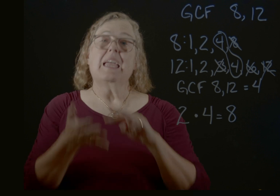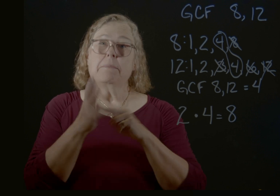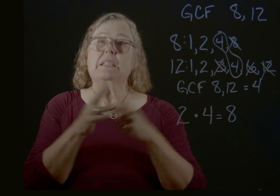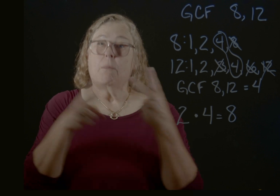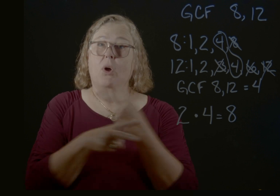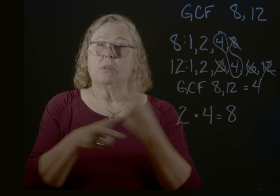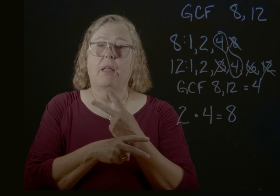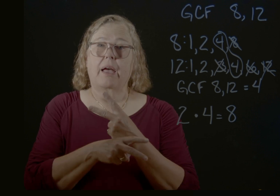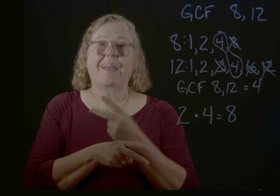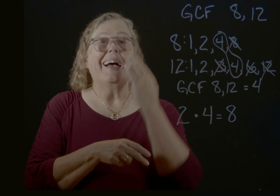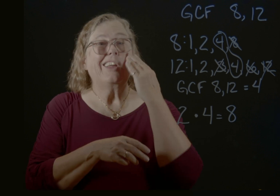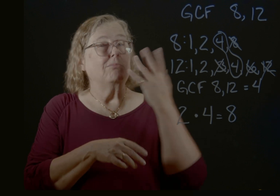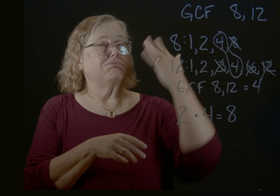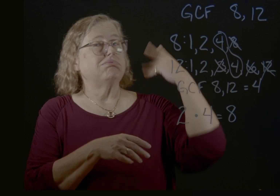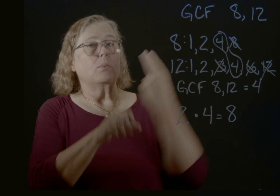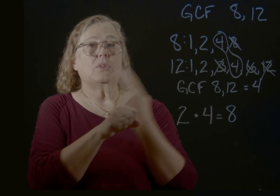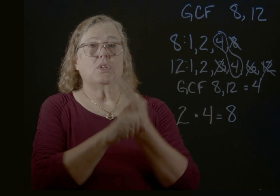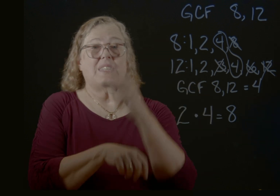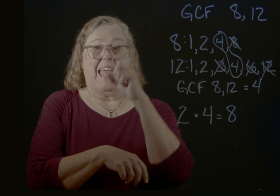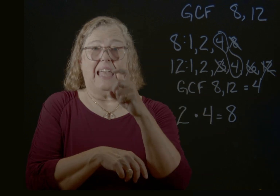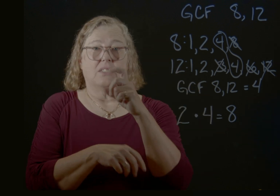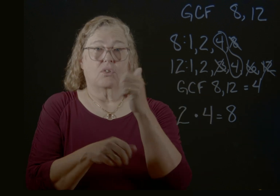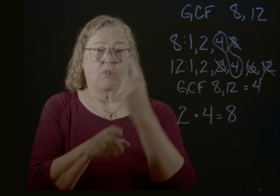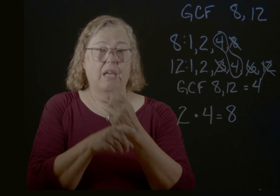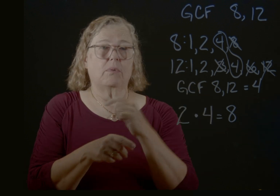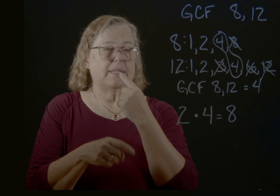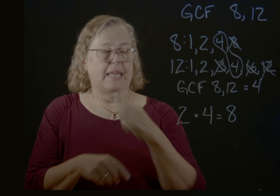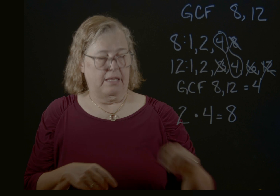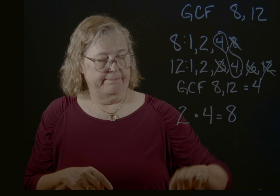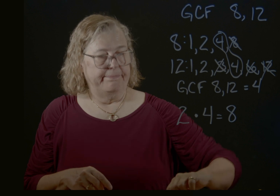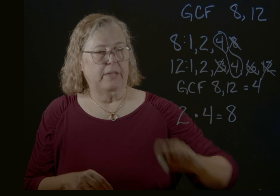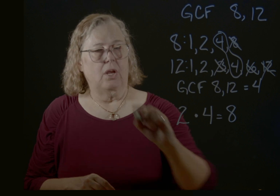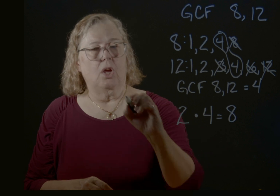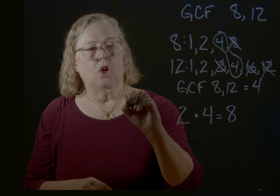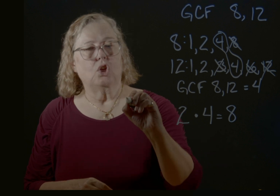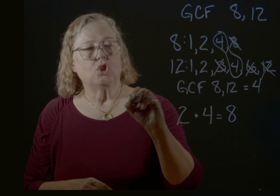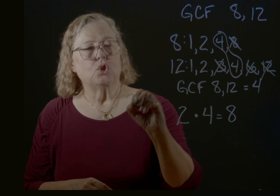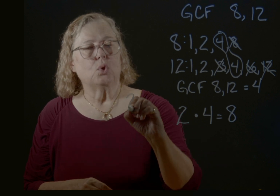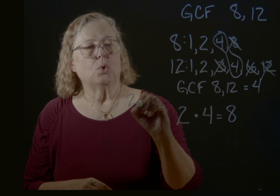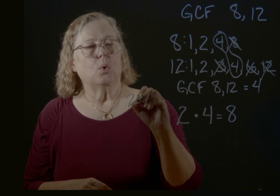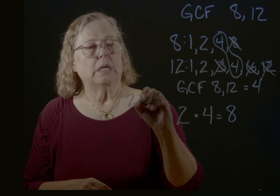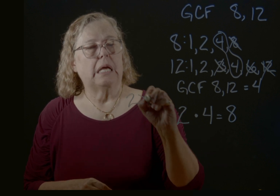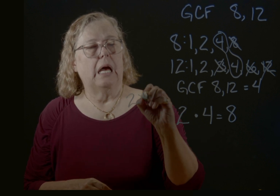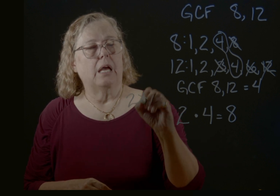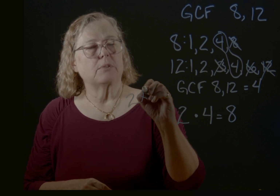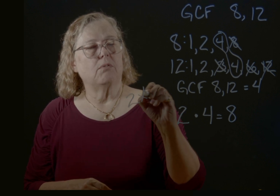It means to multiply. I know, before we used to use an X, right? We'd say 2 with an X, and then we'd say